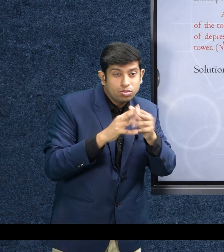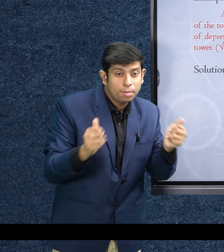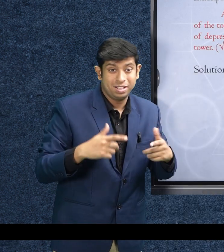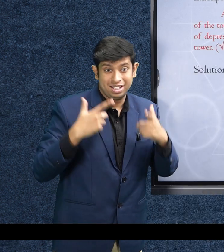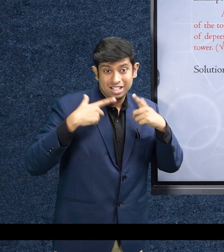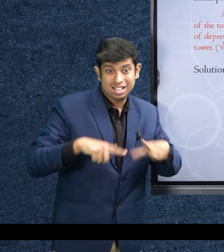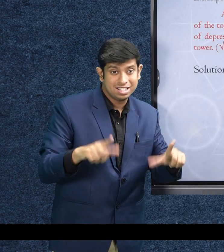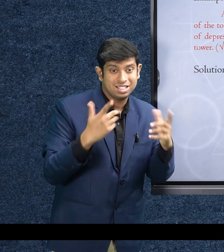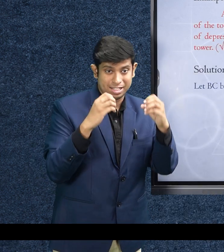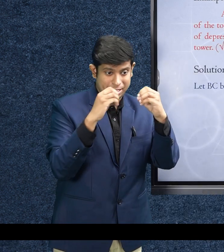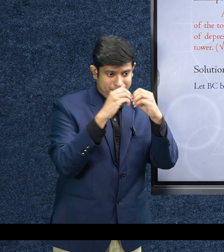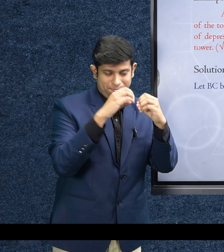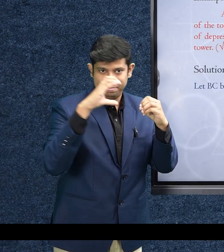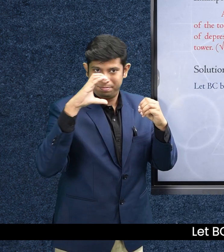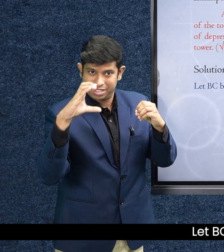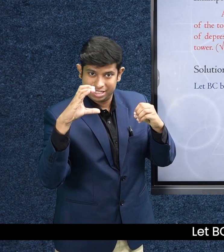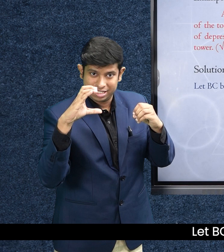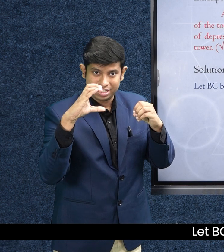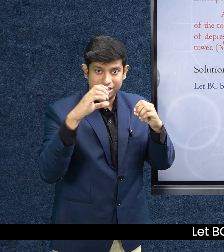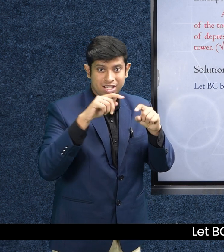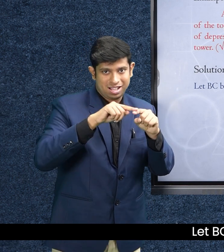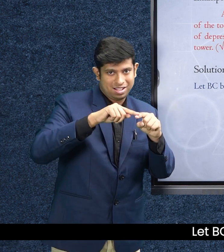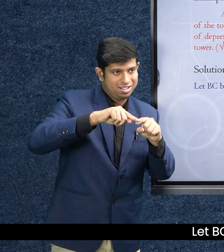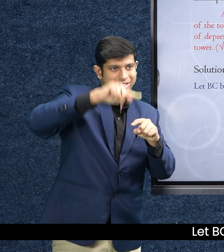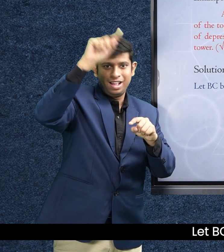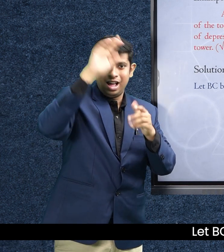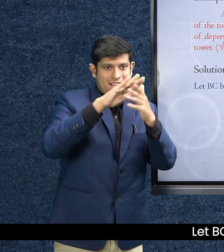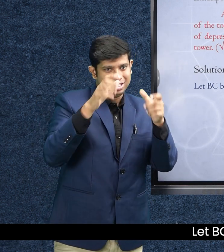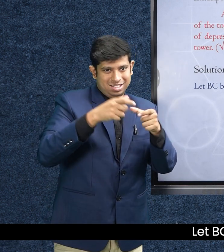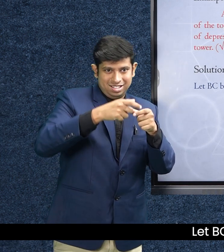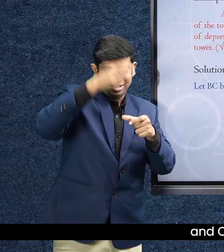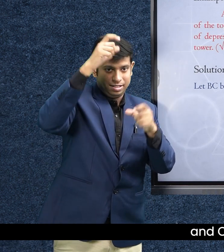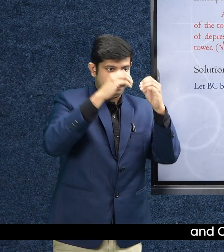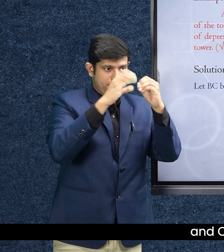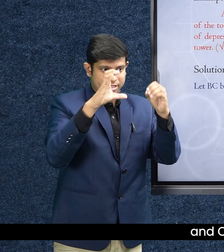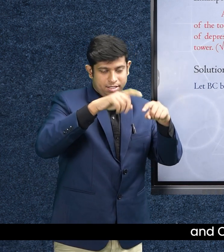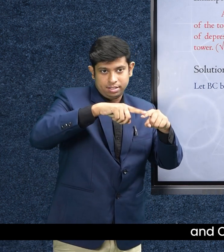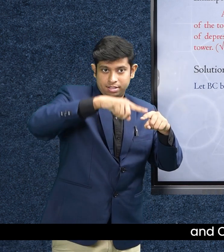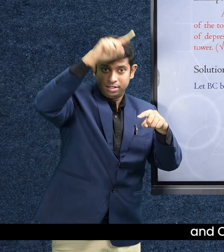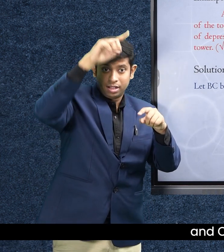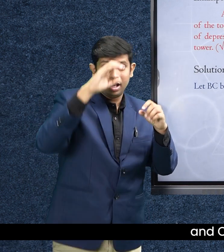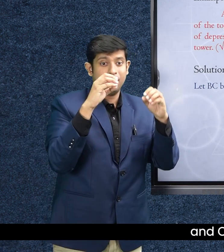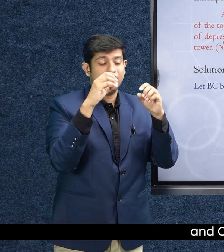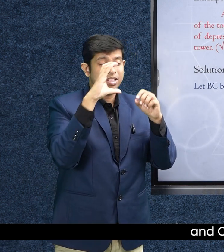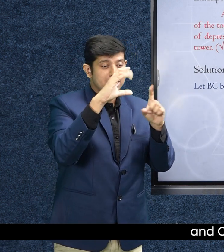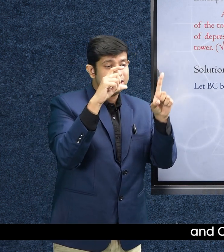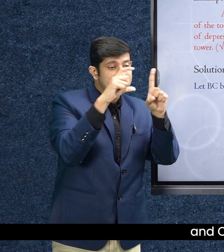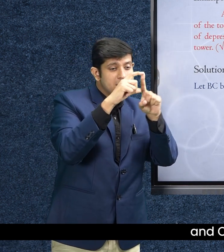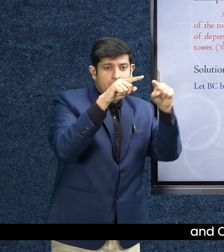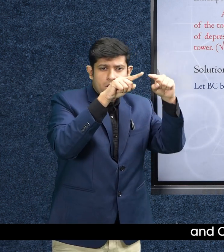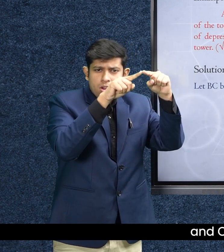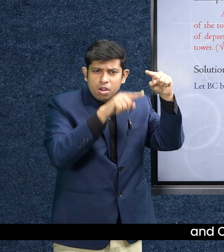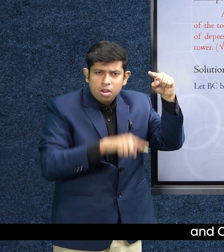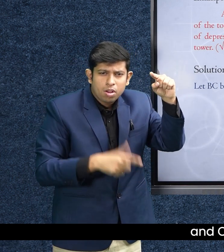Solution. Let BC be the height of the tower and CD be the height of the pole.